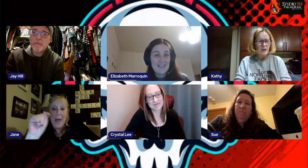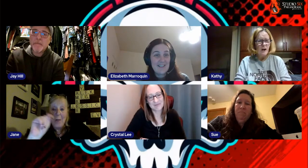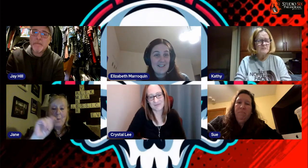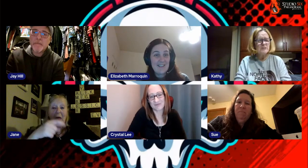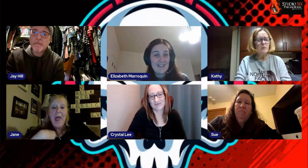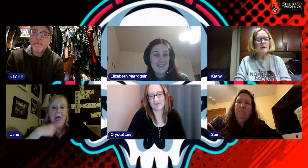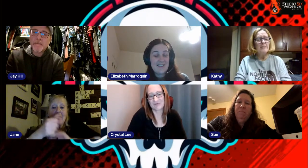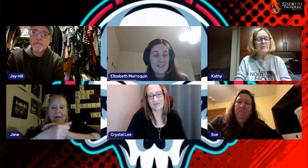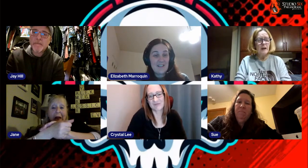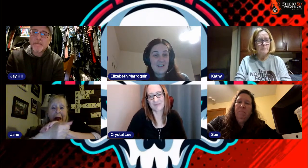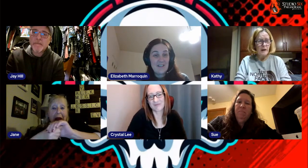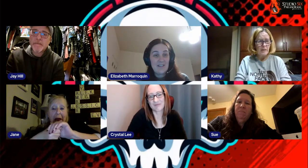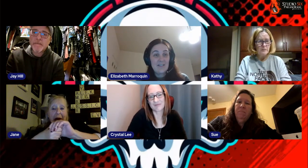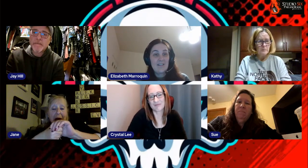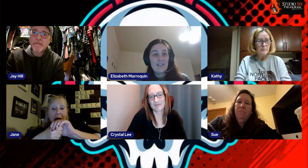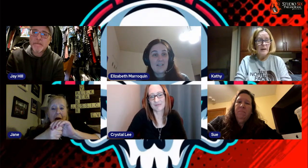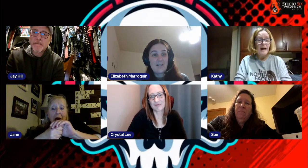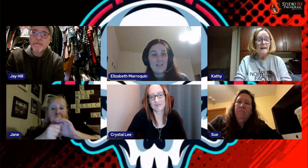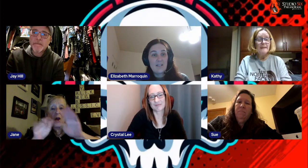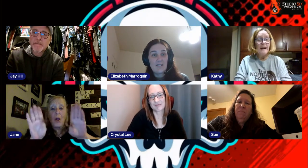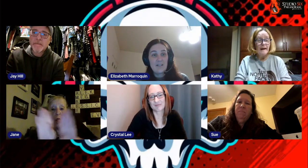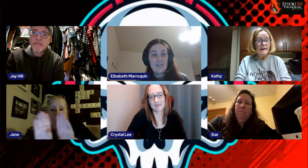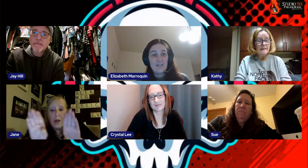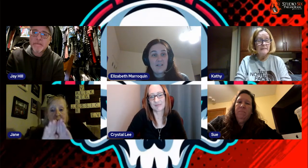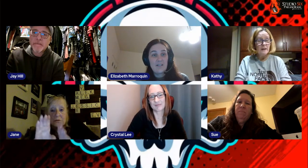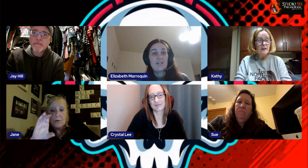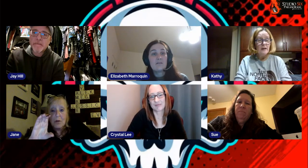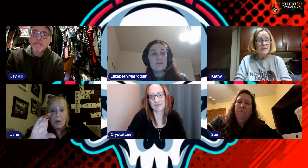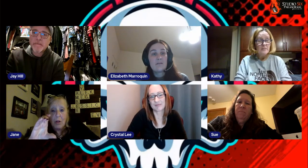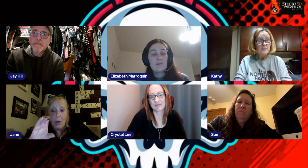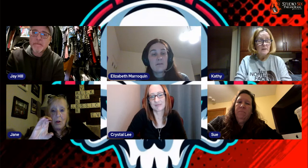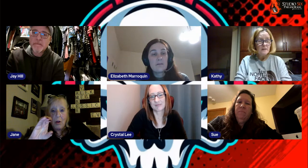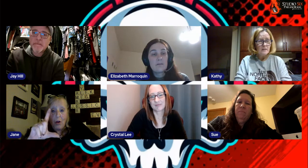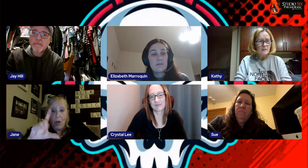James, and also in that bathroom, I had to hide